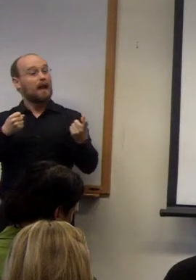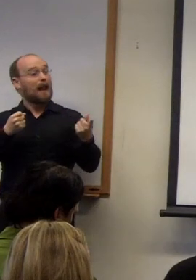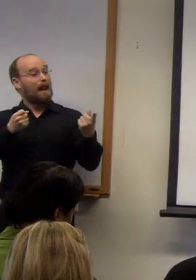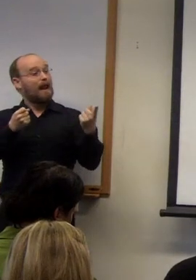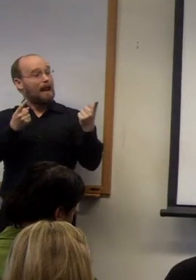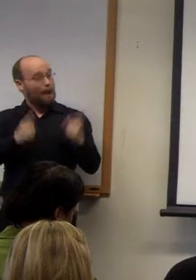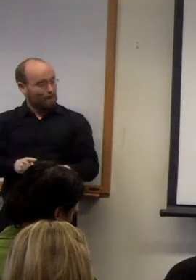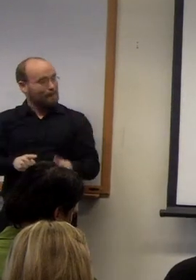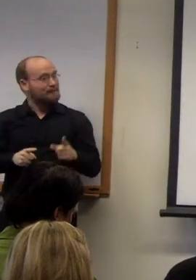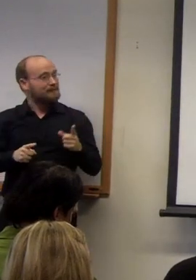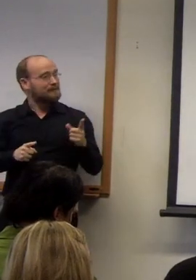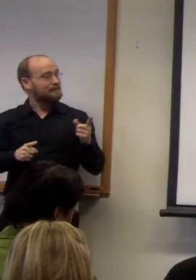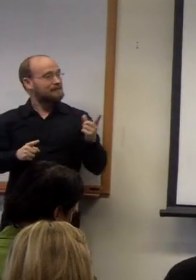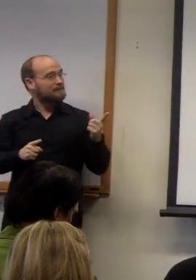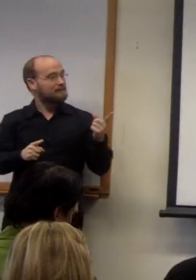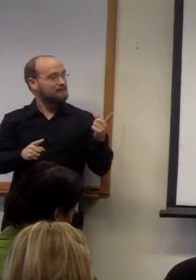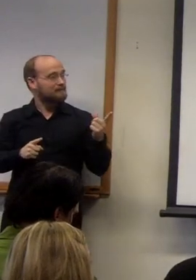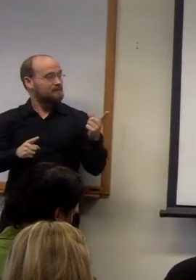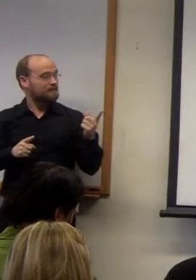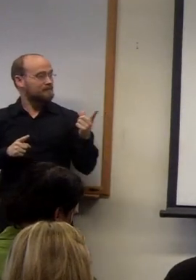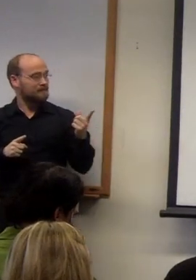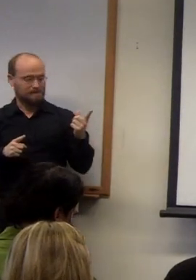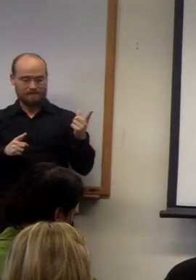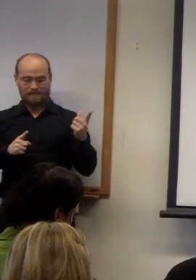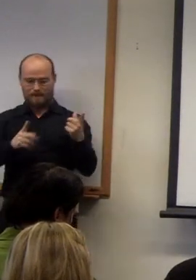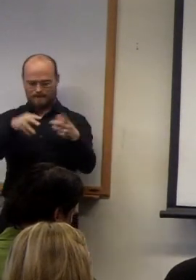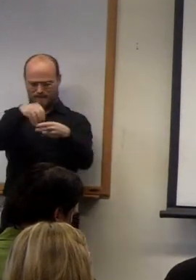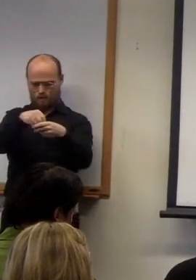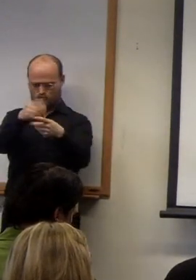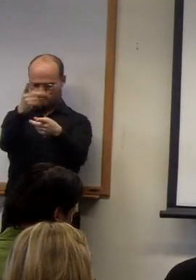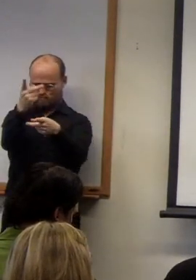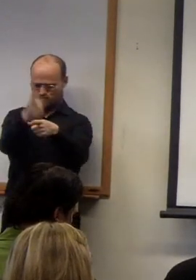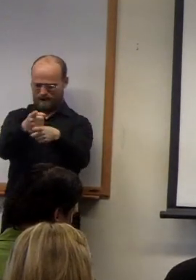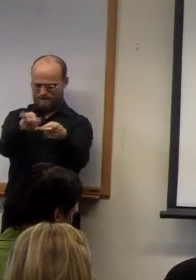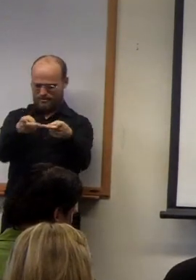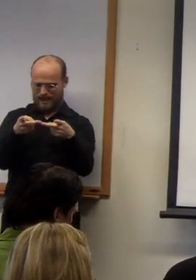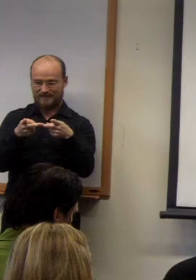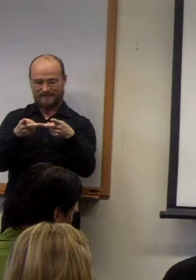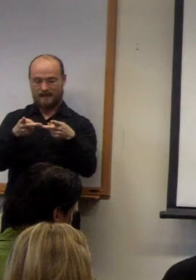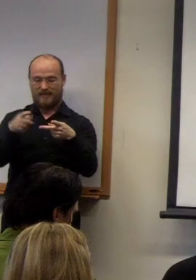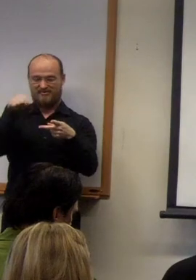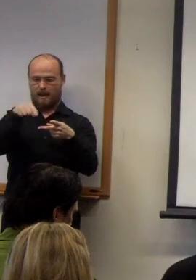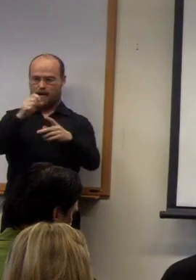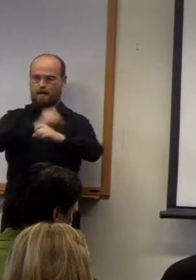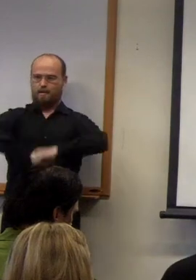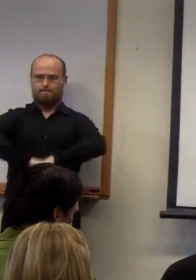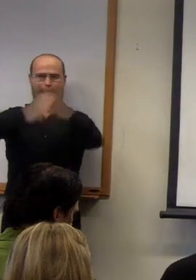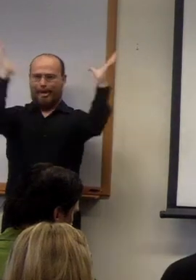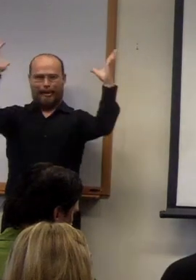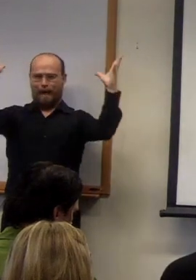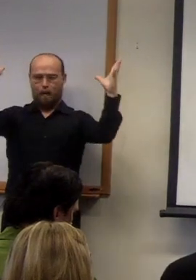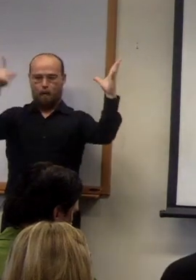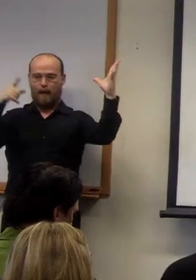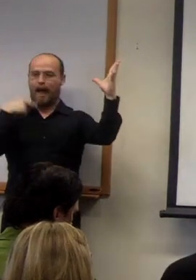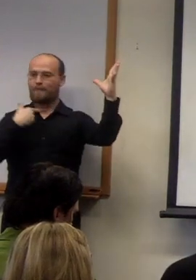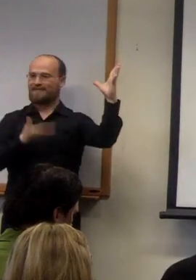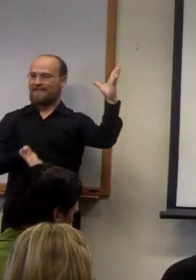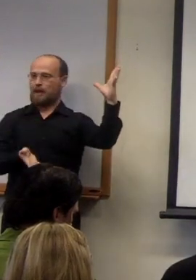in that drop zone. I don't know what the term is for a huge explosion or something like that. But